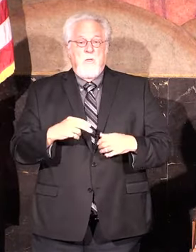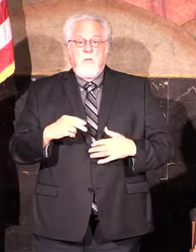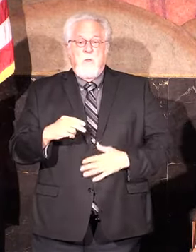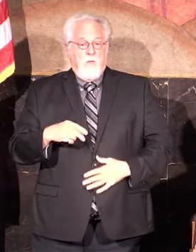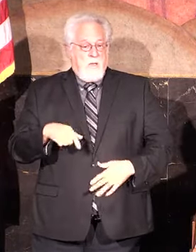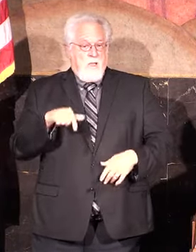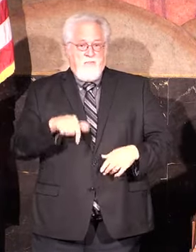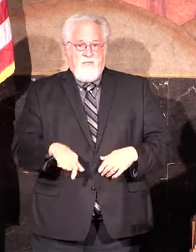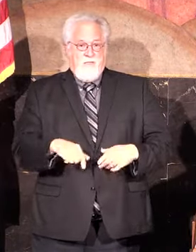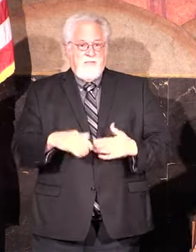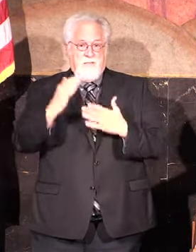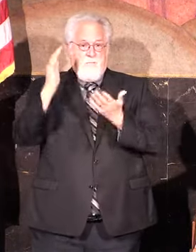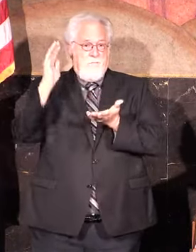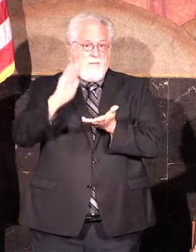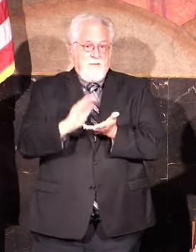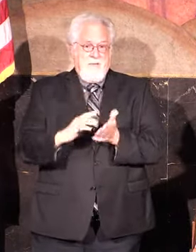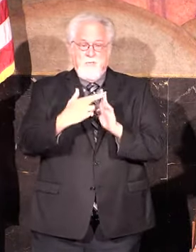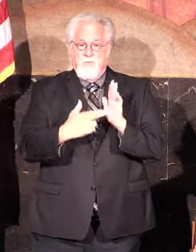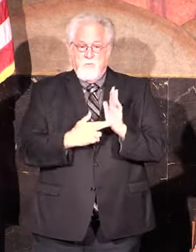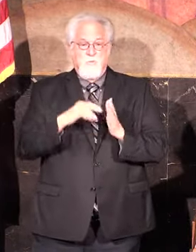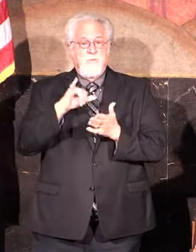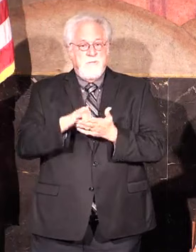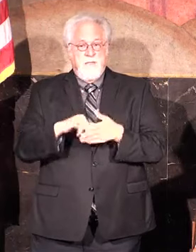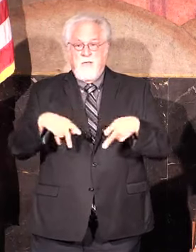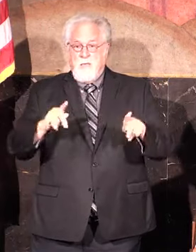these mitigation measures that are going to allow that to happen.